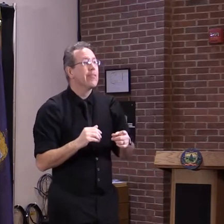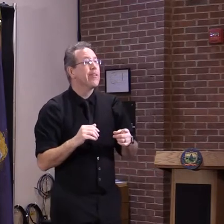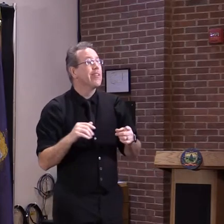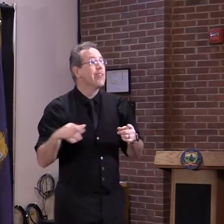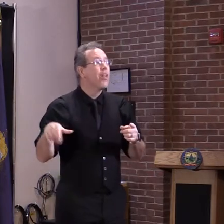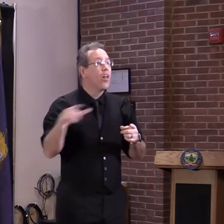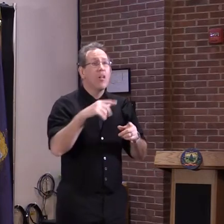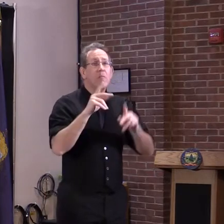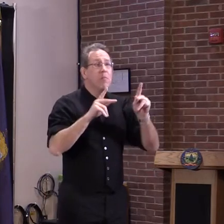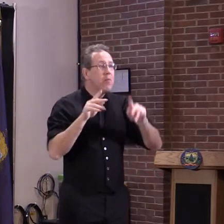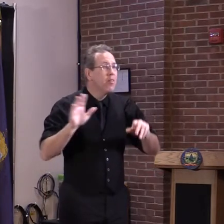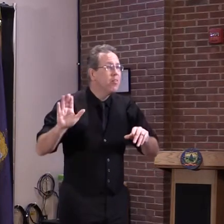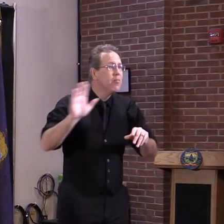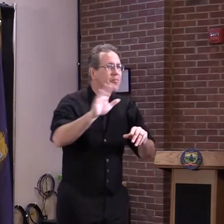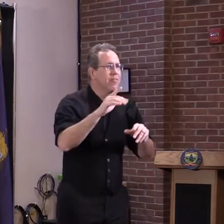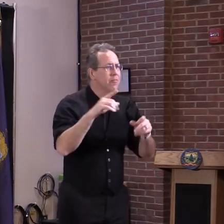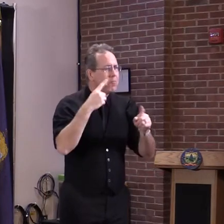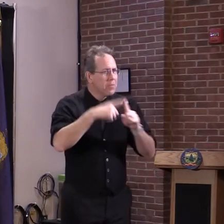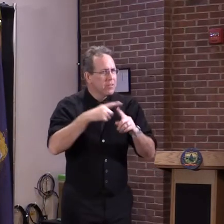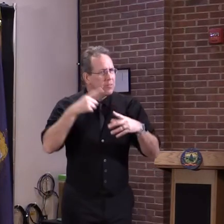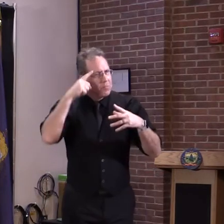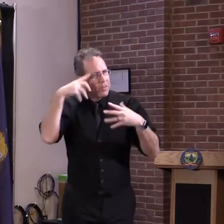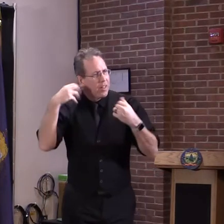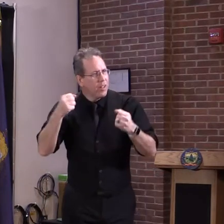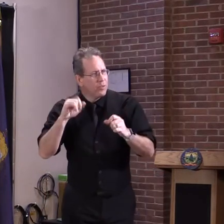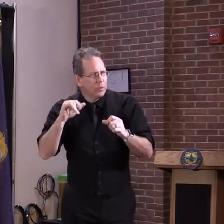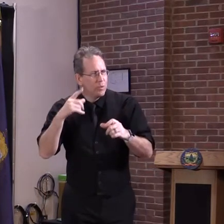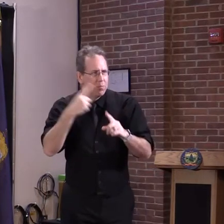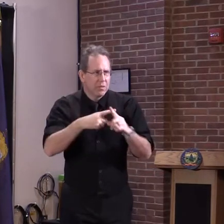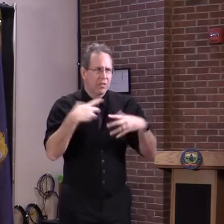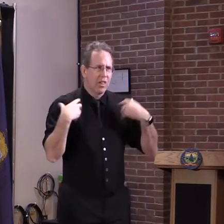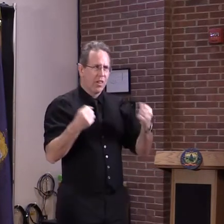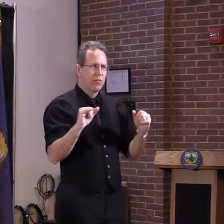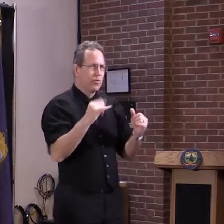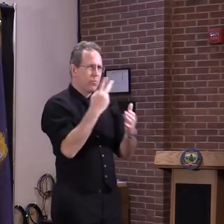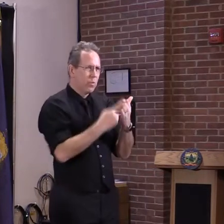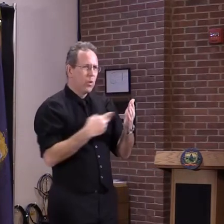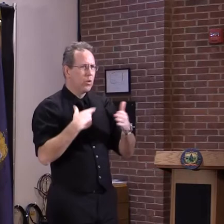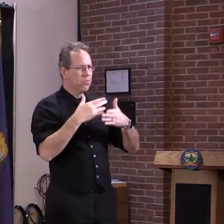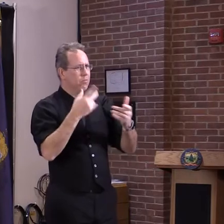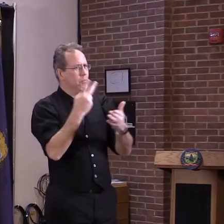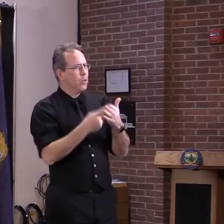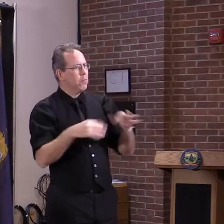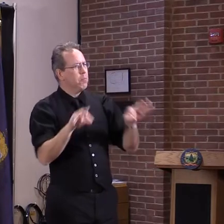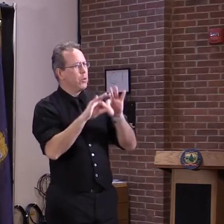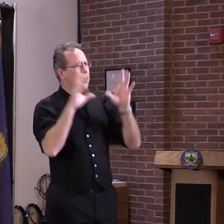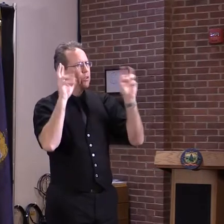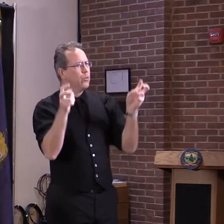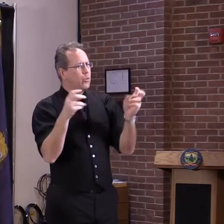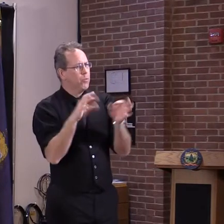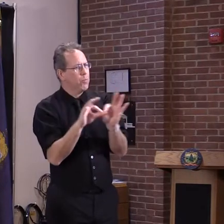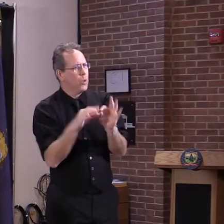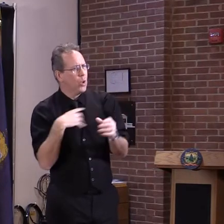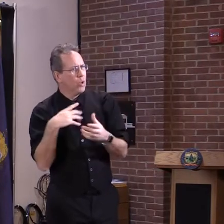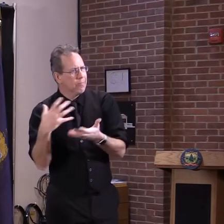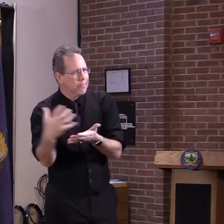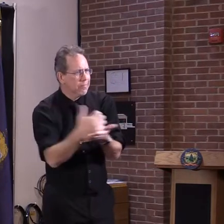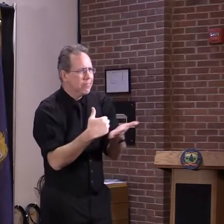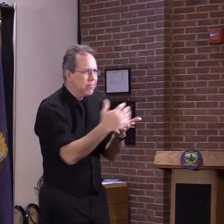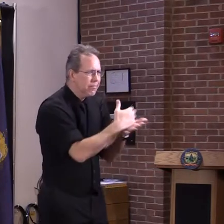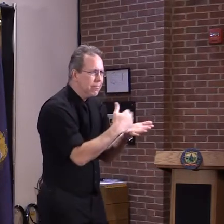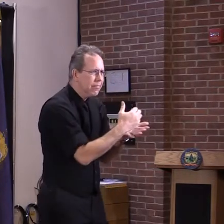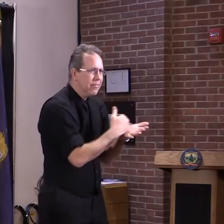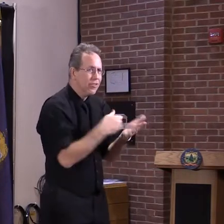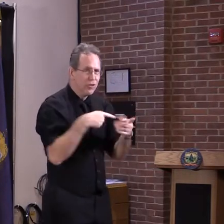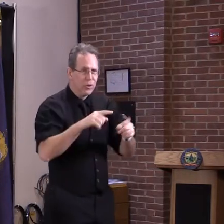to focus on all of the issues at a time when a pandemic is occurring and lots of mitigation